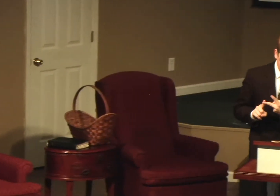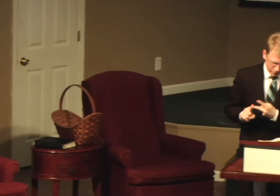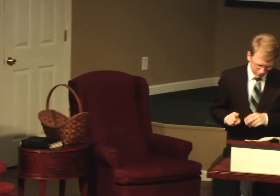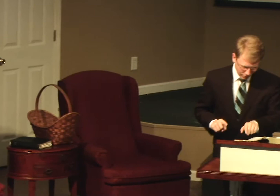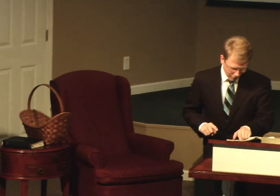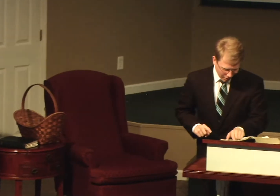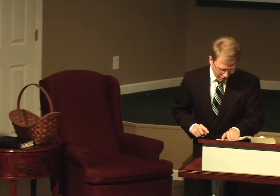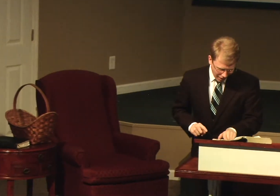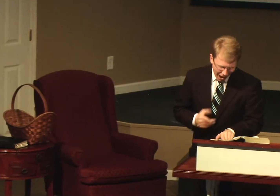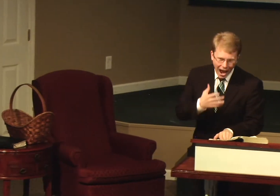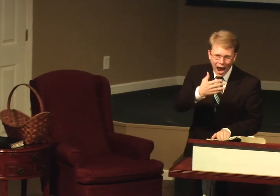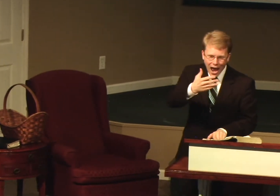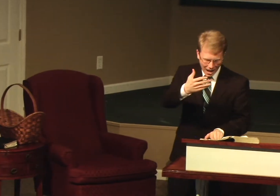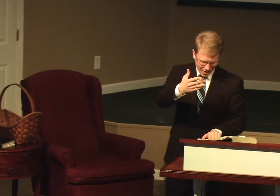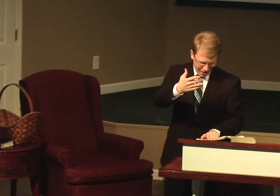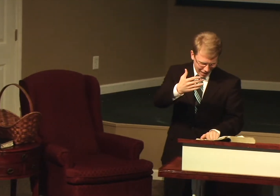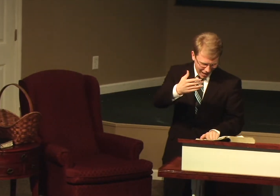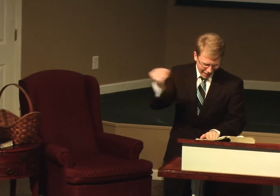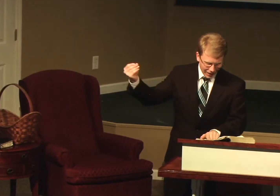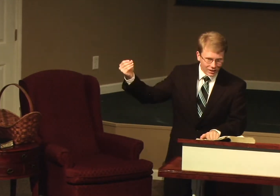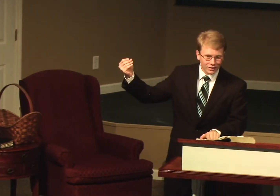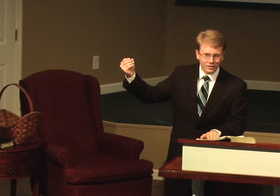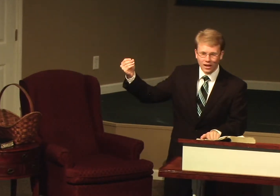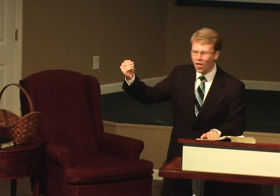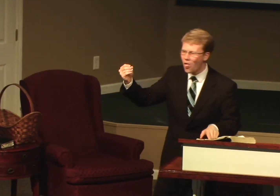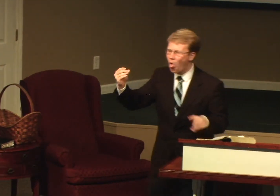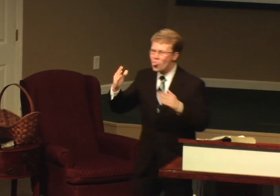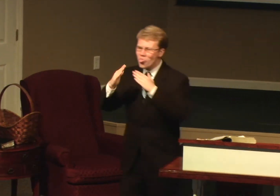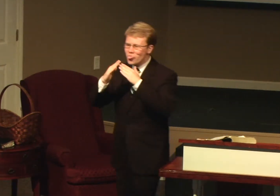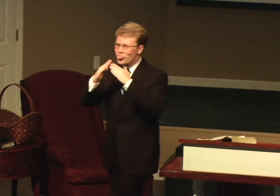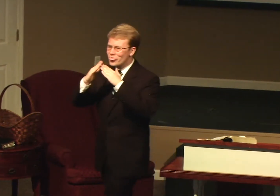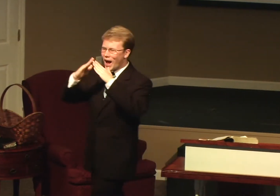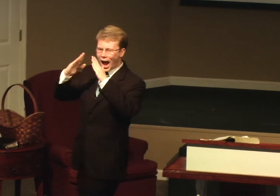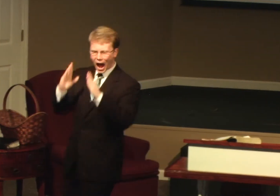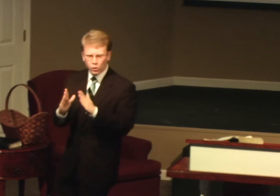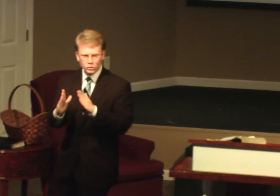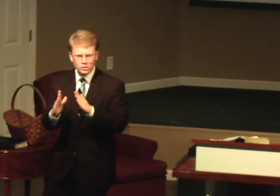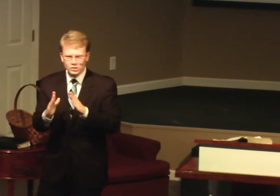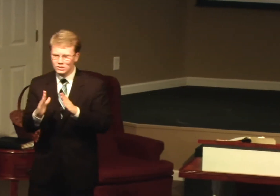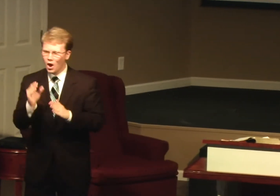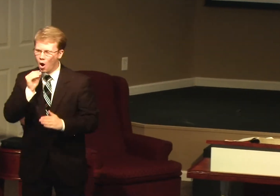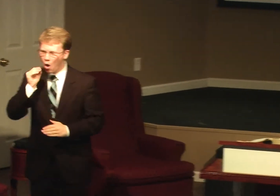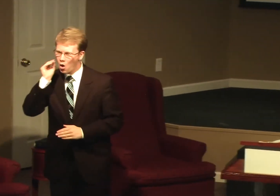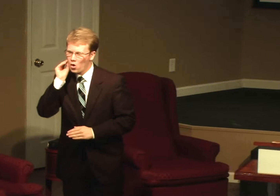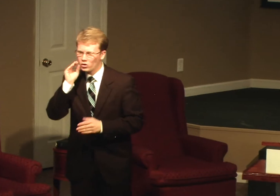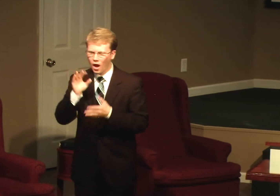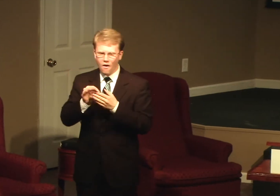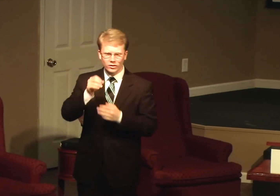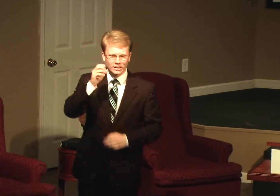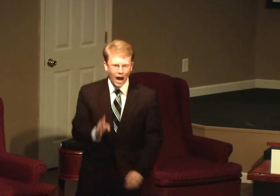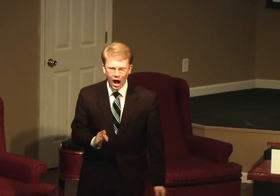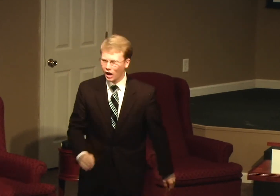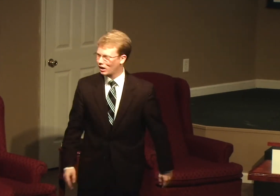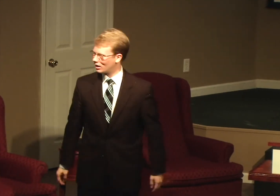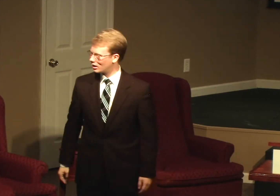Now also look at what it says here. And we are of the household of